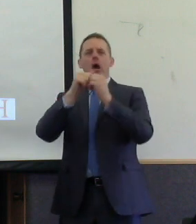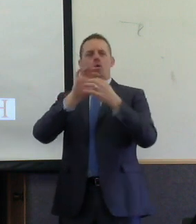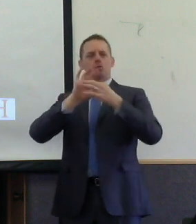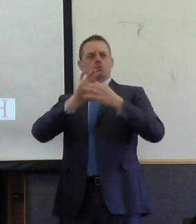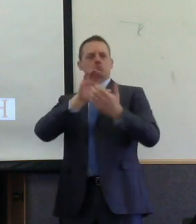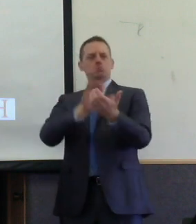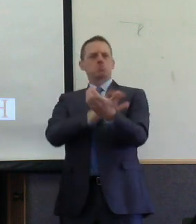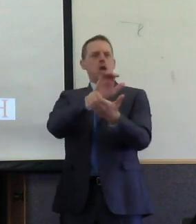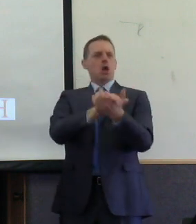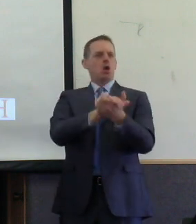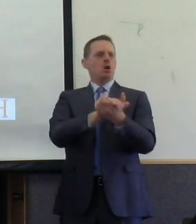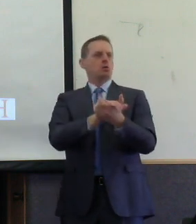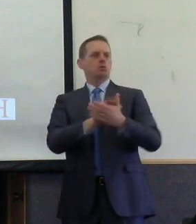The worldly view is a